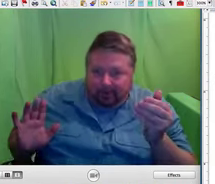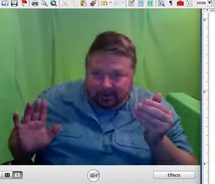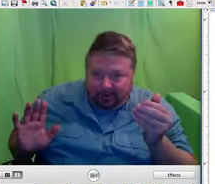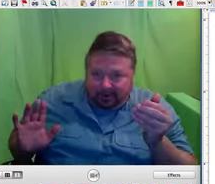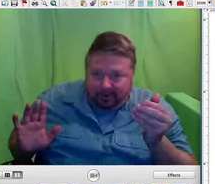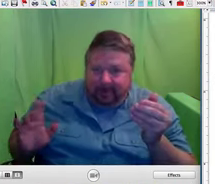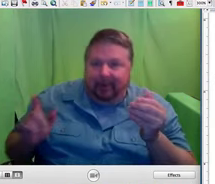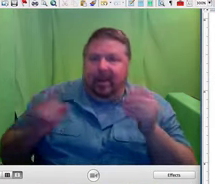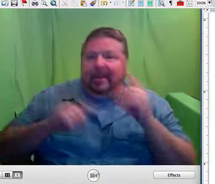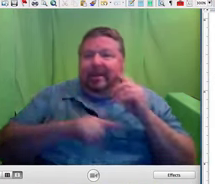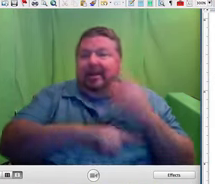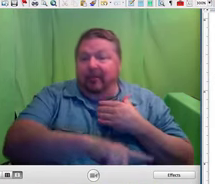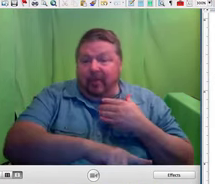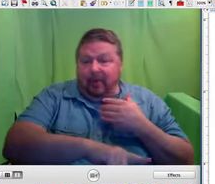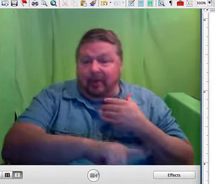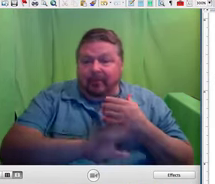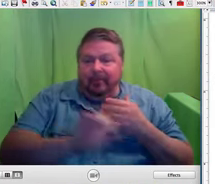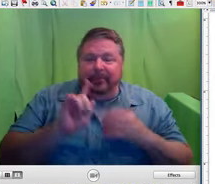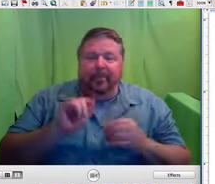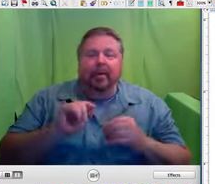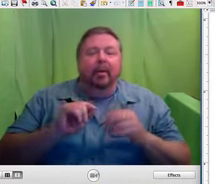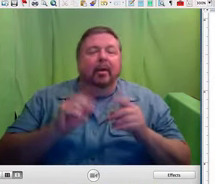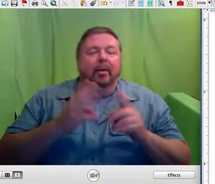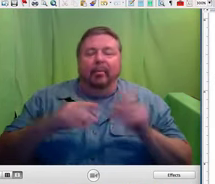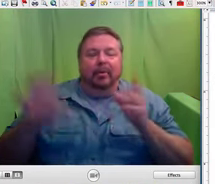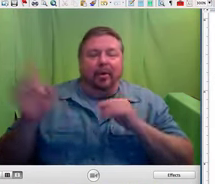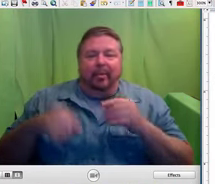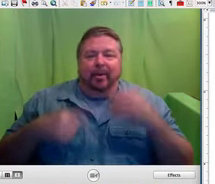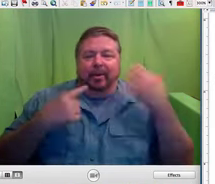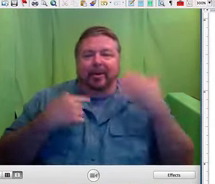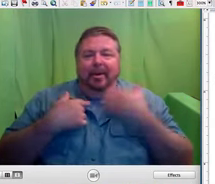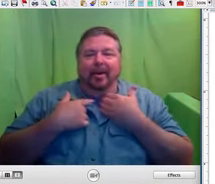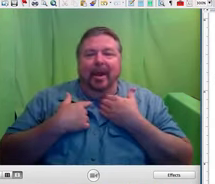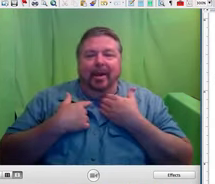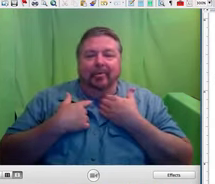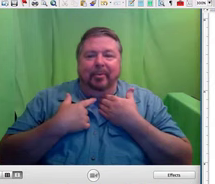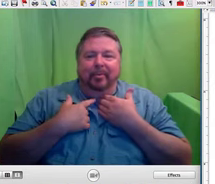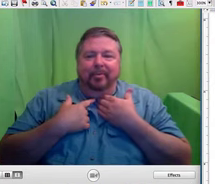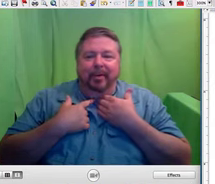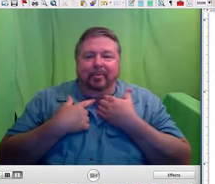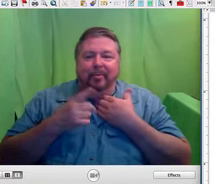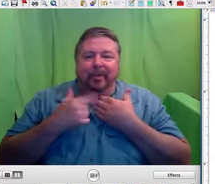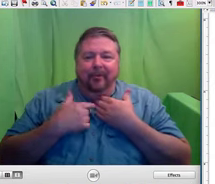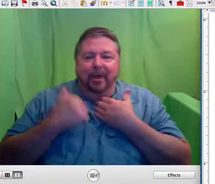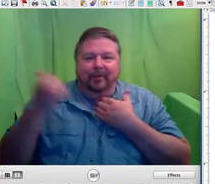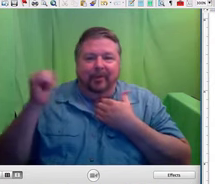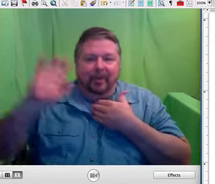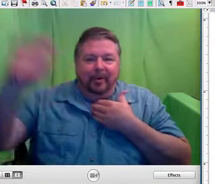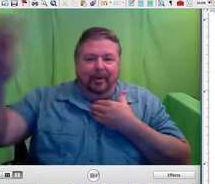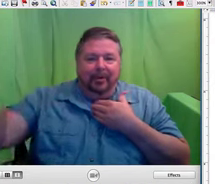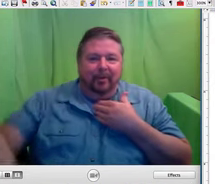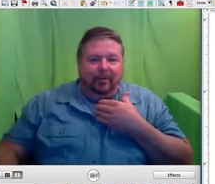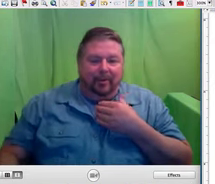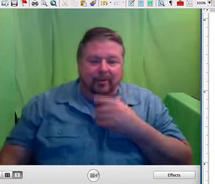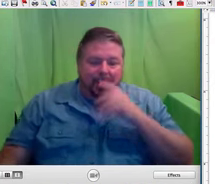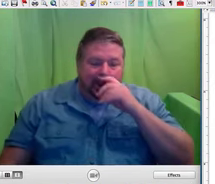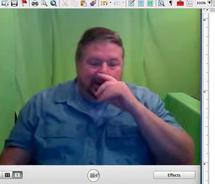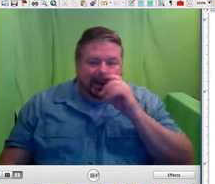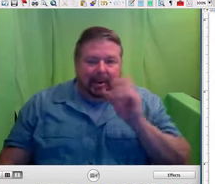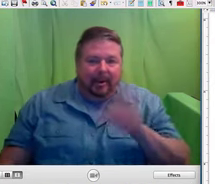forward in the diphthong. We'll talk about hand placement being a five at the end of the